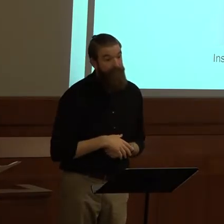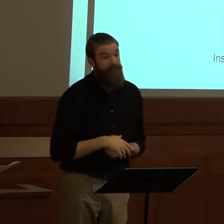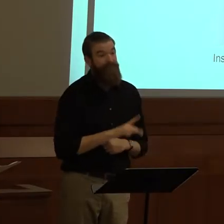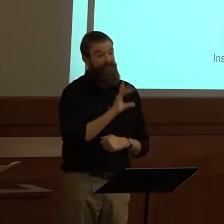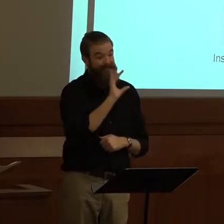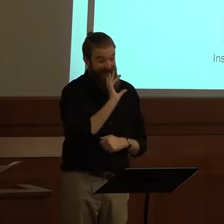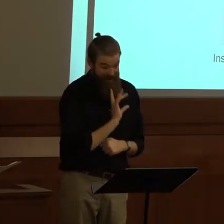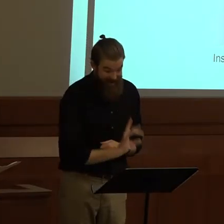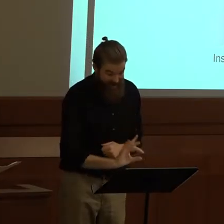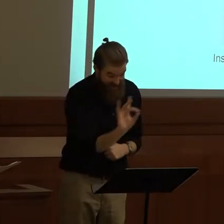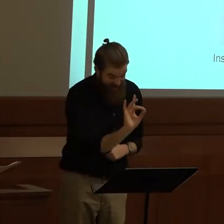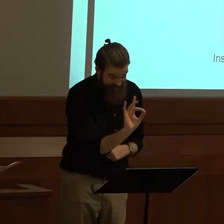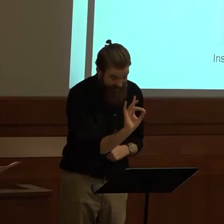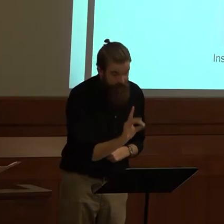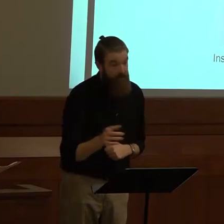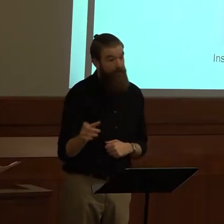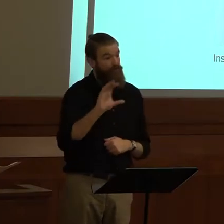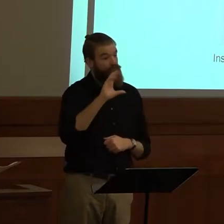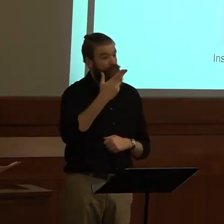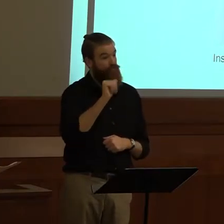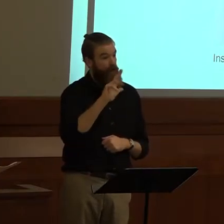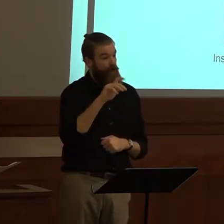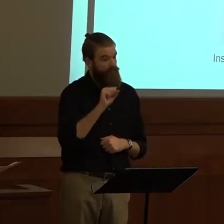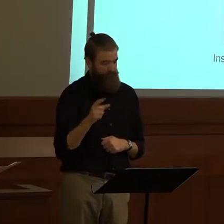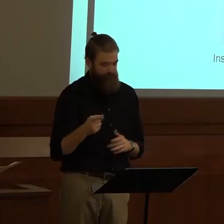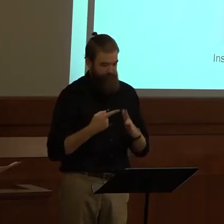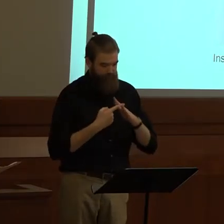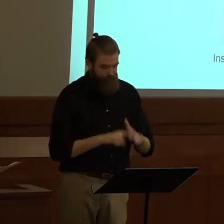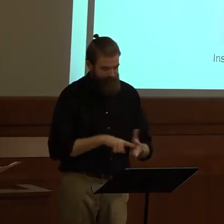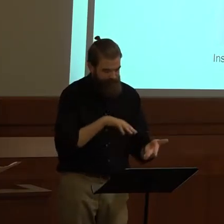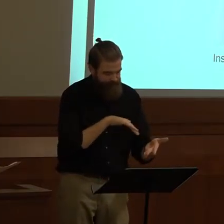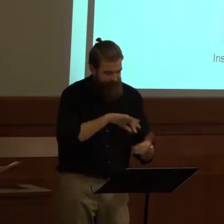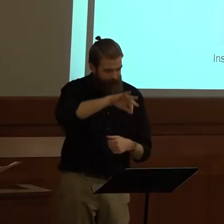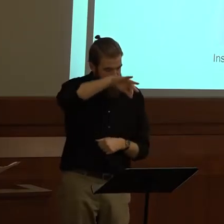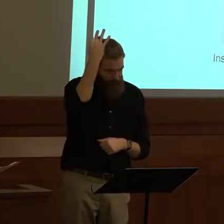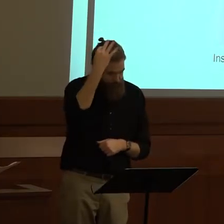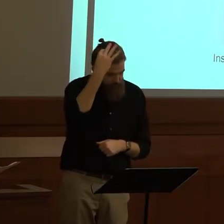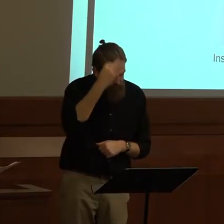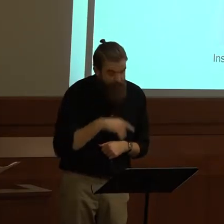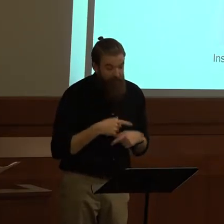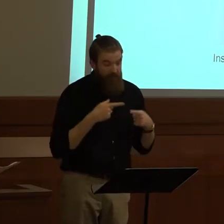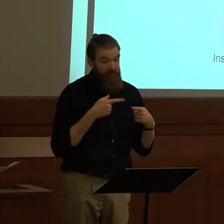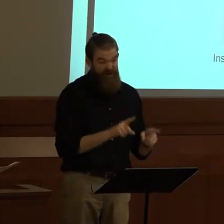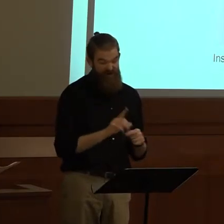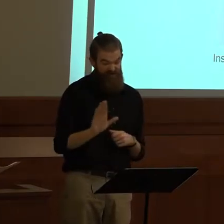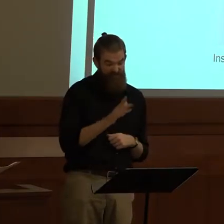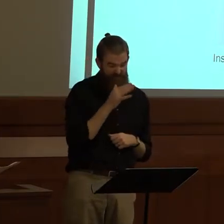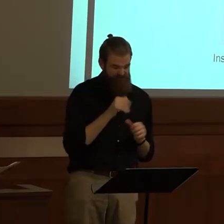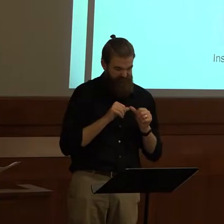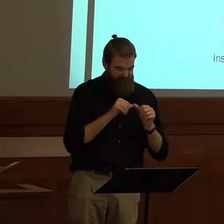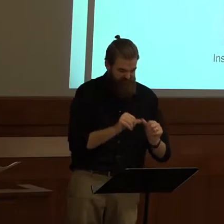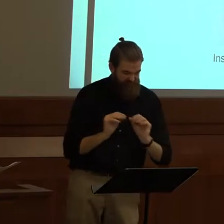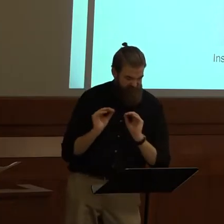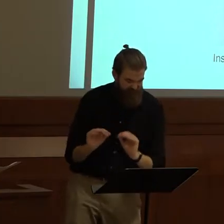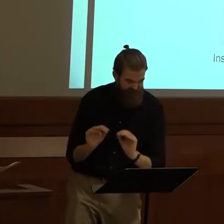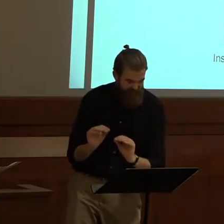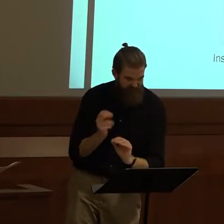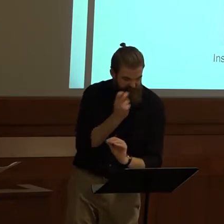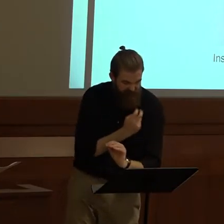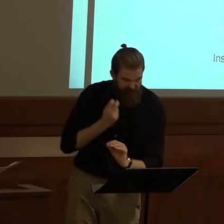by another method. With such teachers, Charles' pronunciation became clear, articulate, and soft.